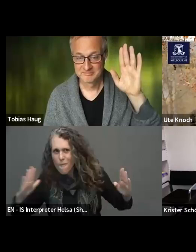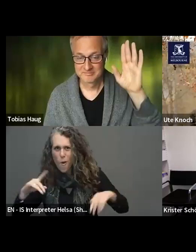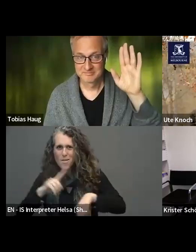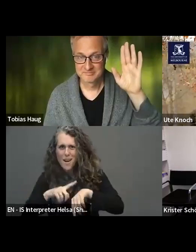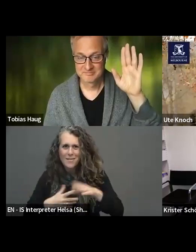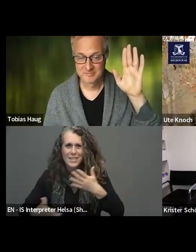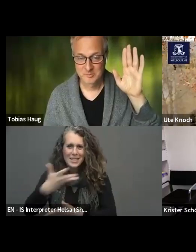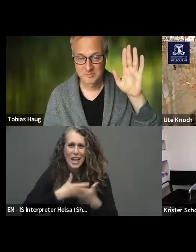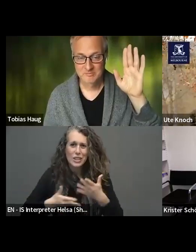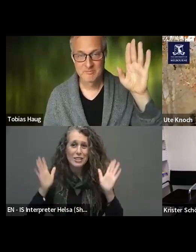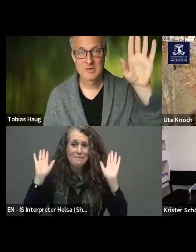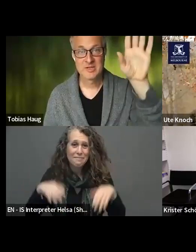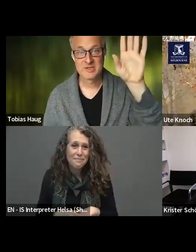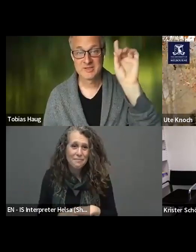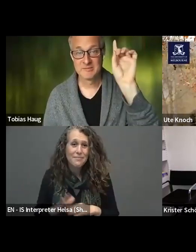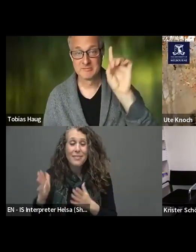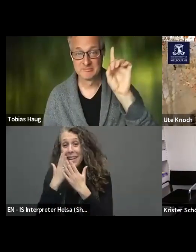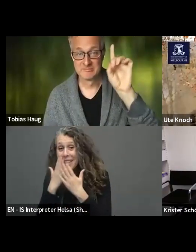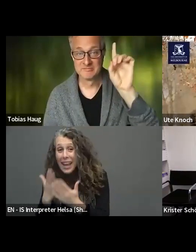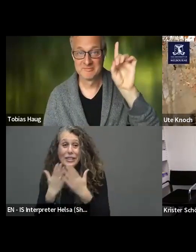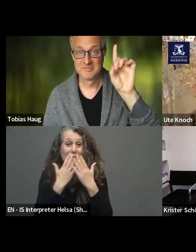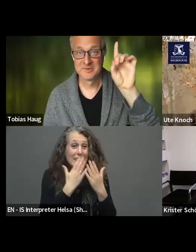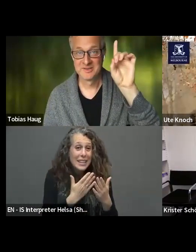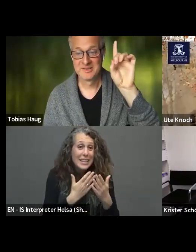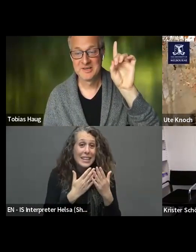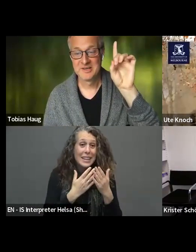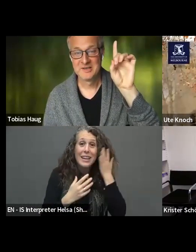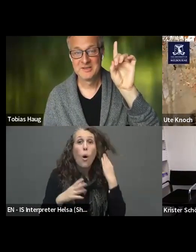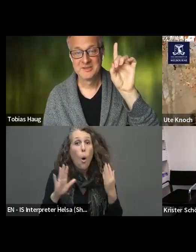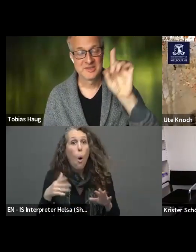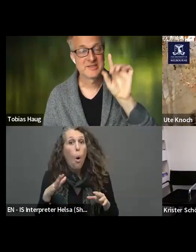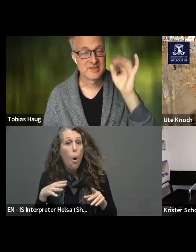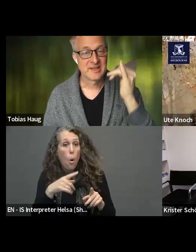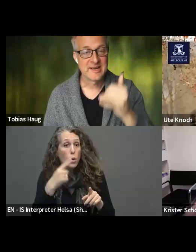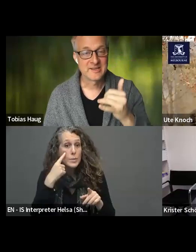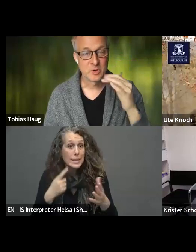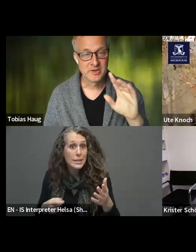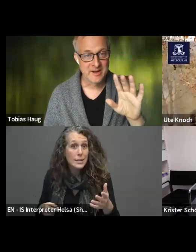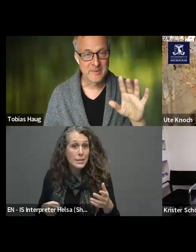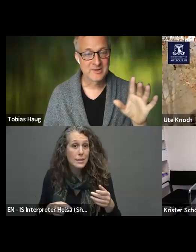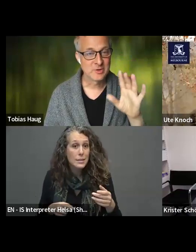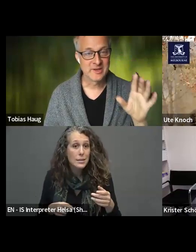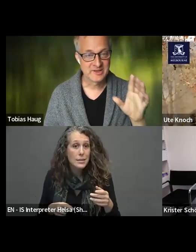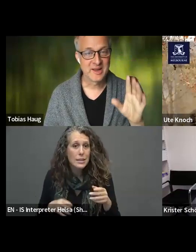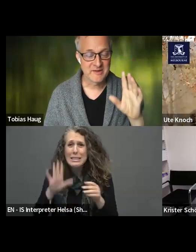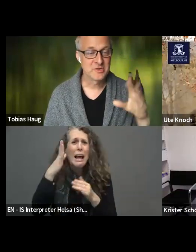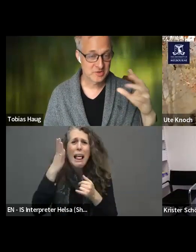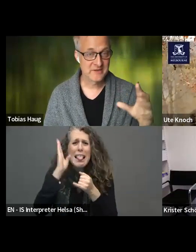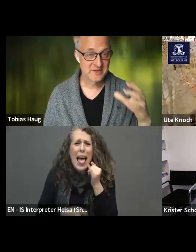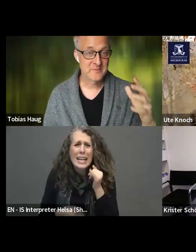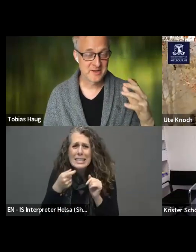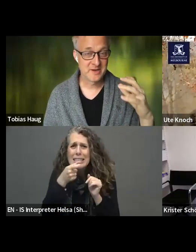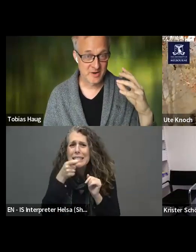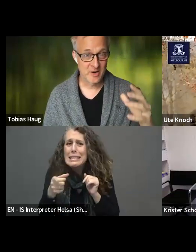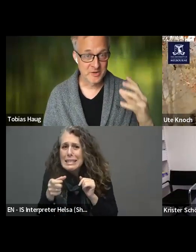There you go. So thank you very much, Ute, and all the speakers. Oh, okay, yes, Tobias, please. Just a last word. I totally